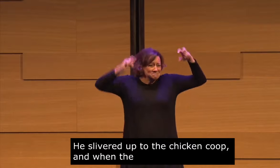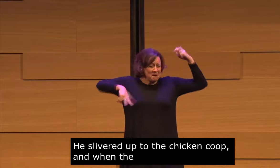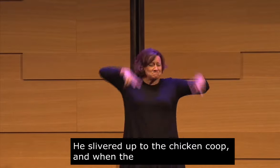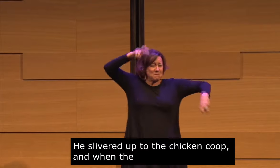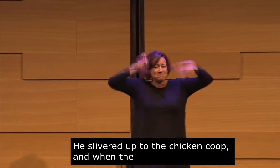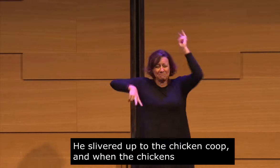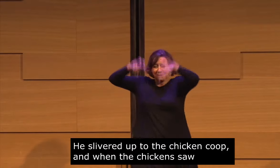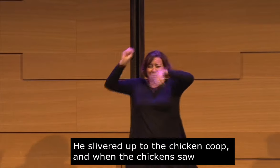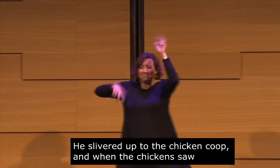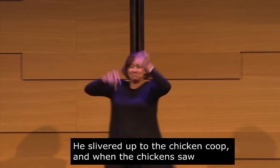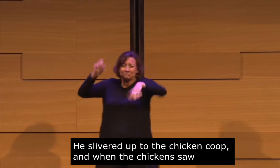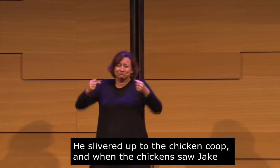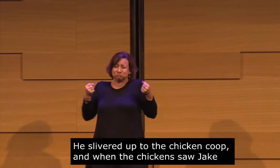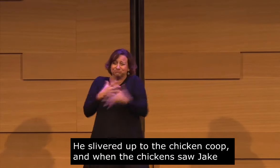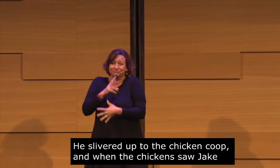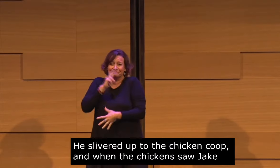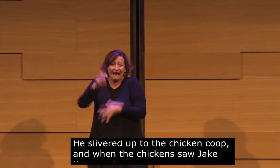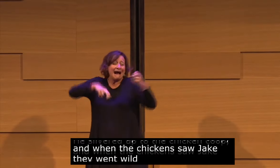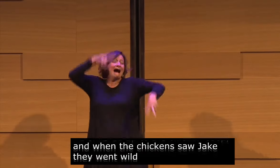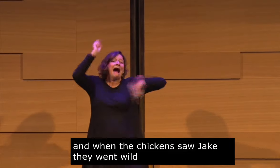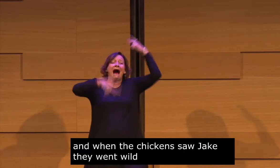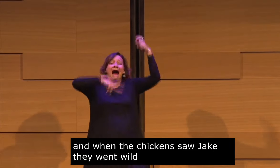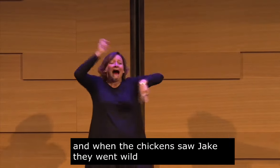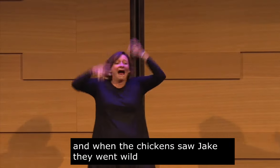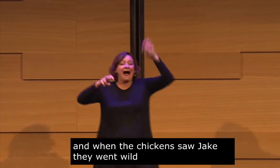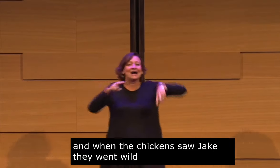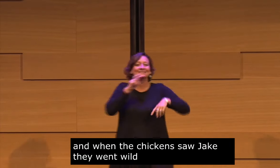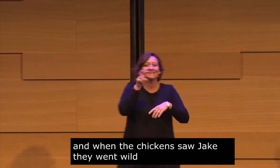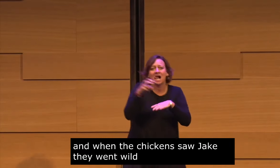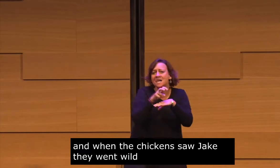And when the chickens saw Jake, they went wild.